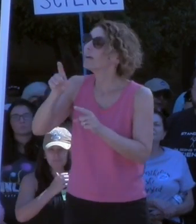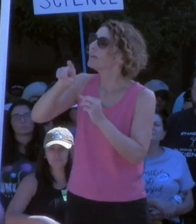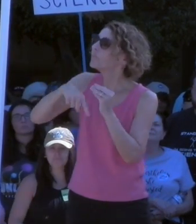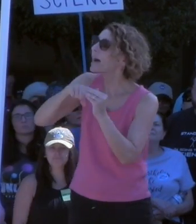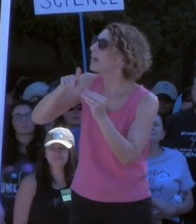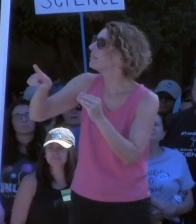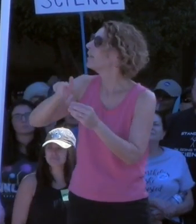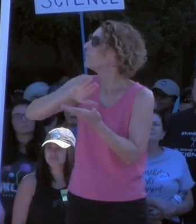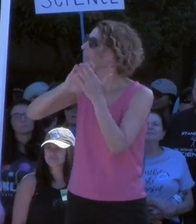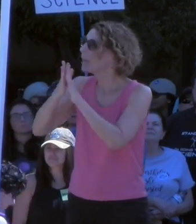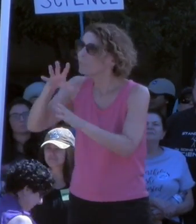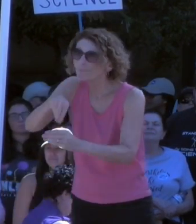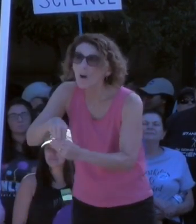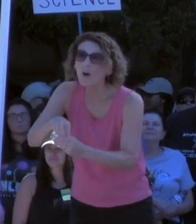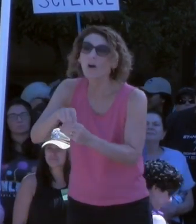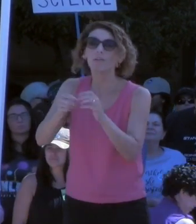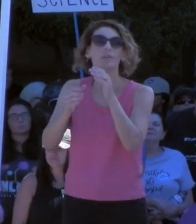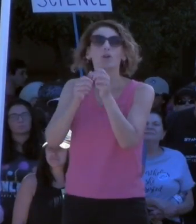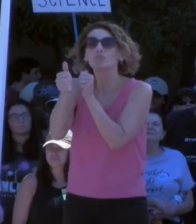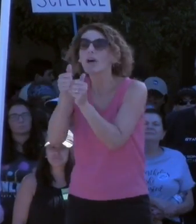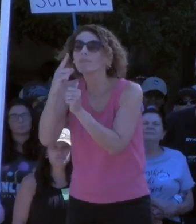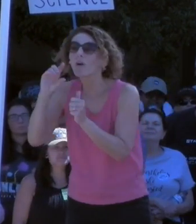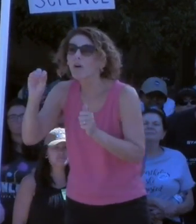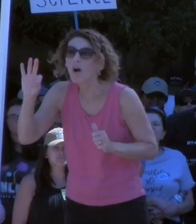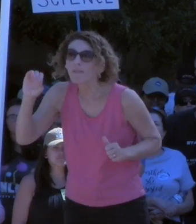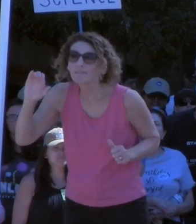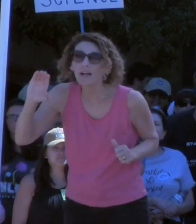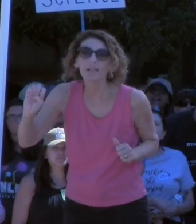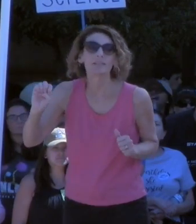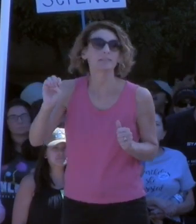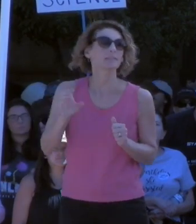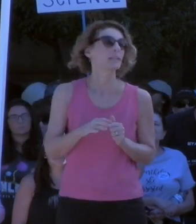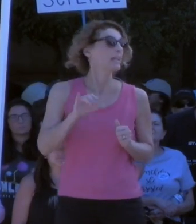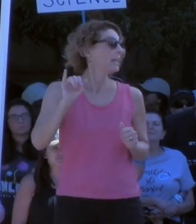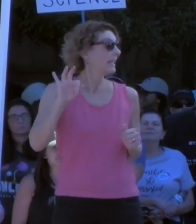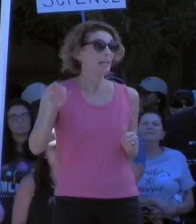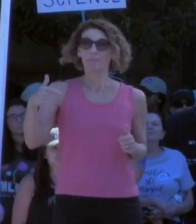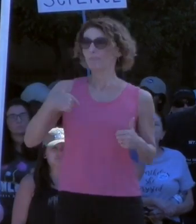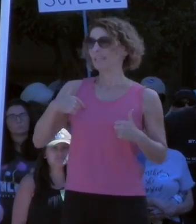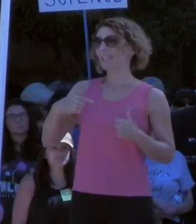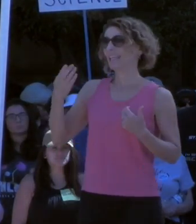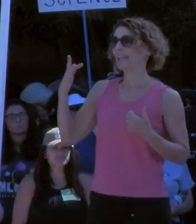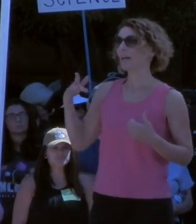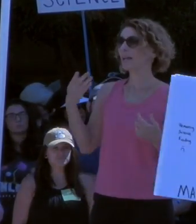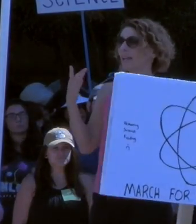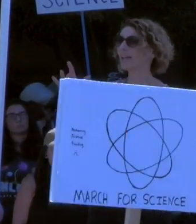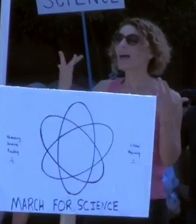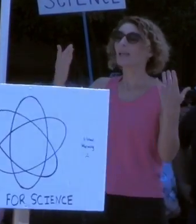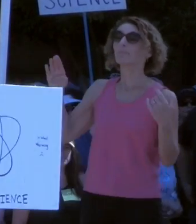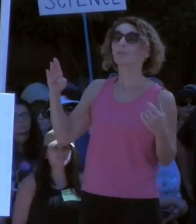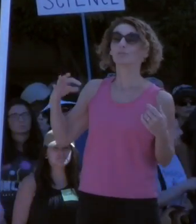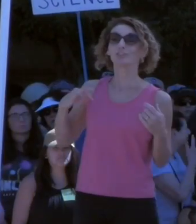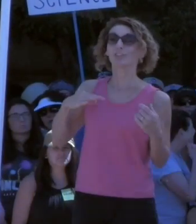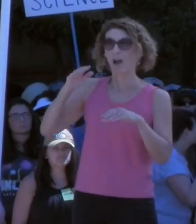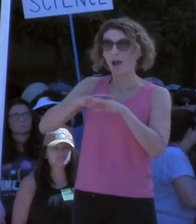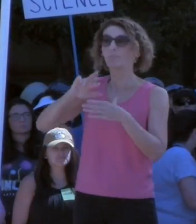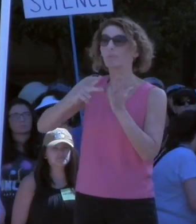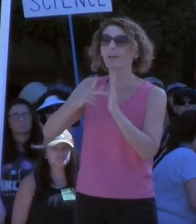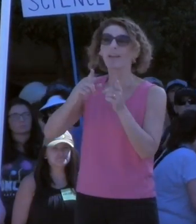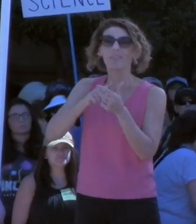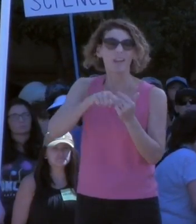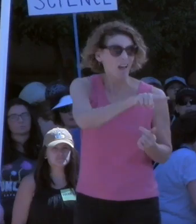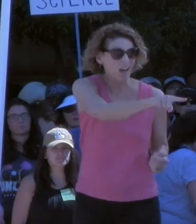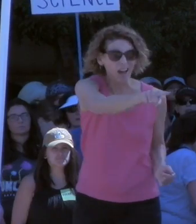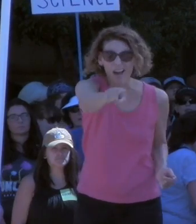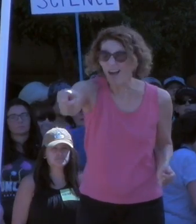when it comes to running for office, I wore a very bright blue shirt on purpose. And I realized that everyone else is wearing blue shirts,